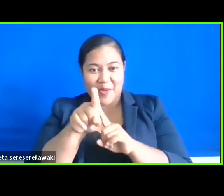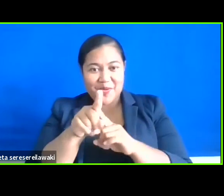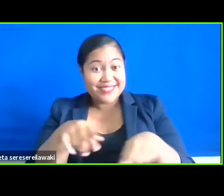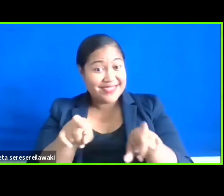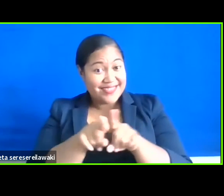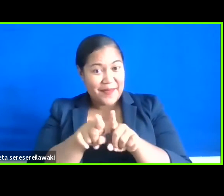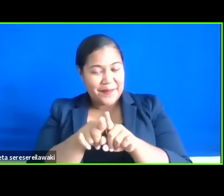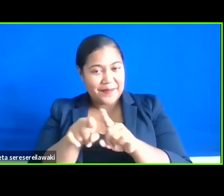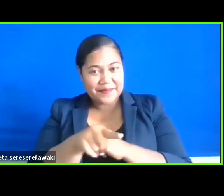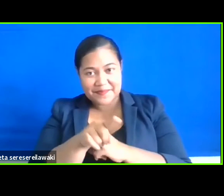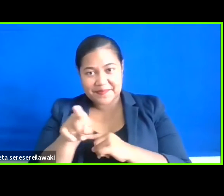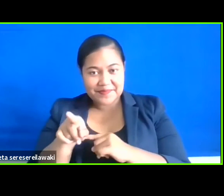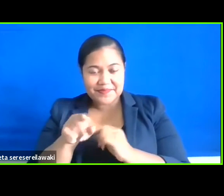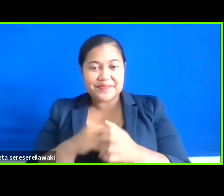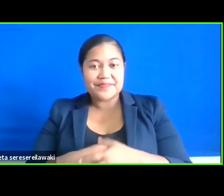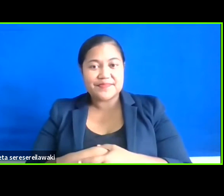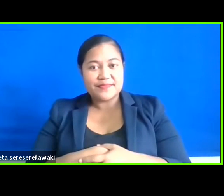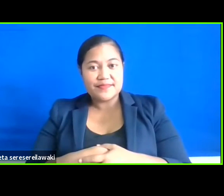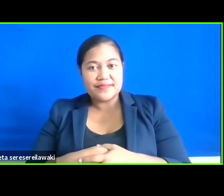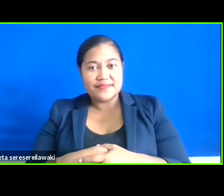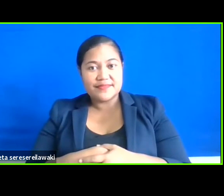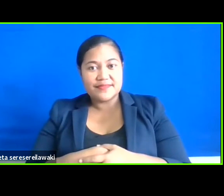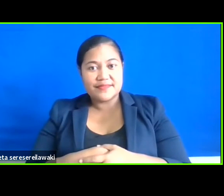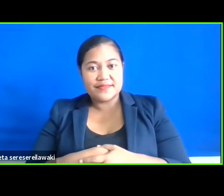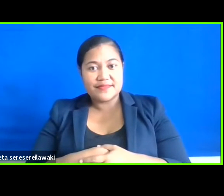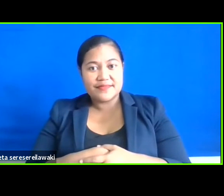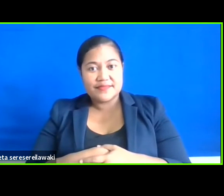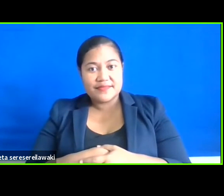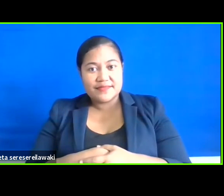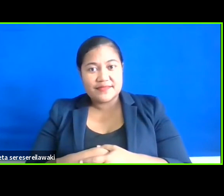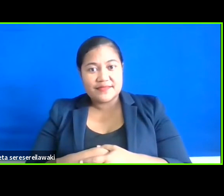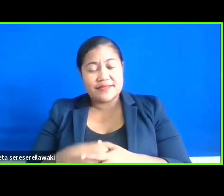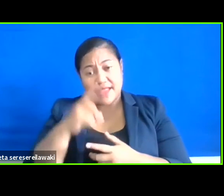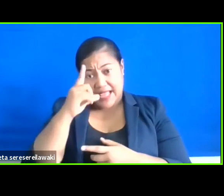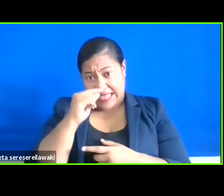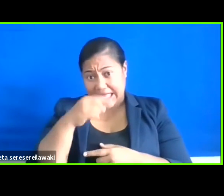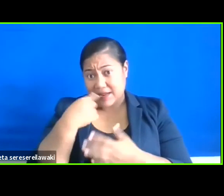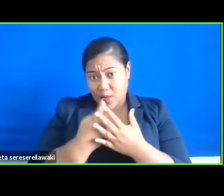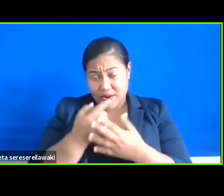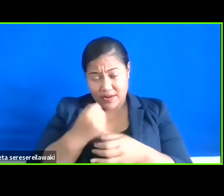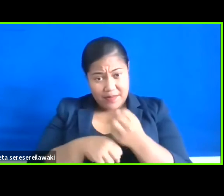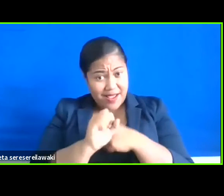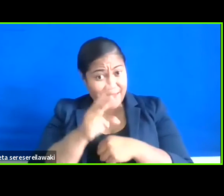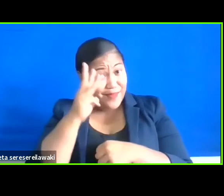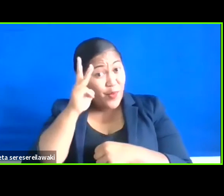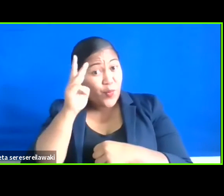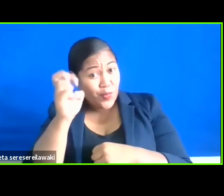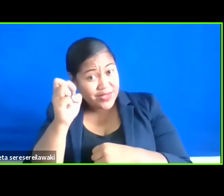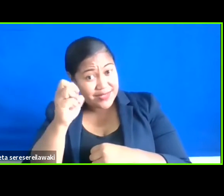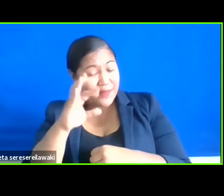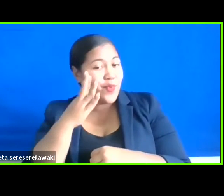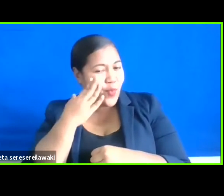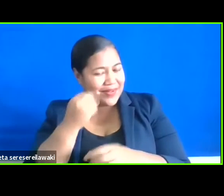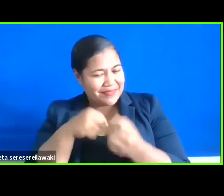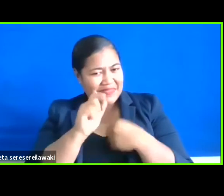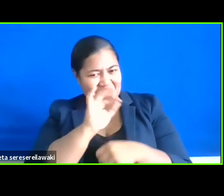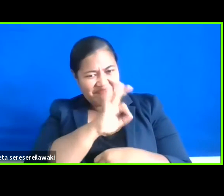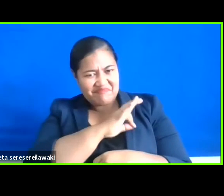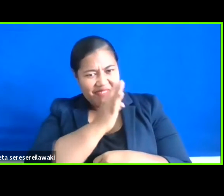it. It can only become wisdom. only When it is beneficial to